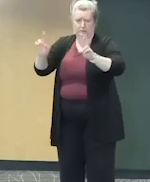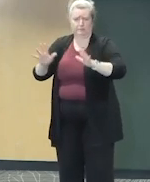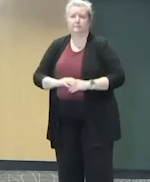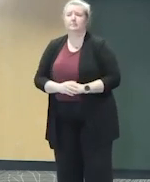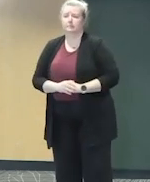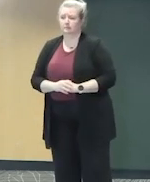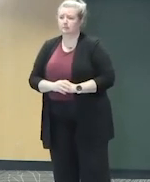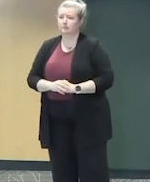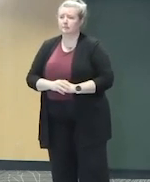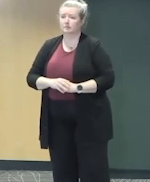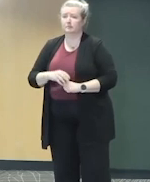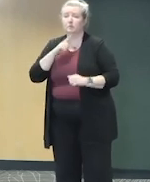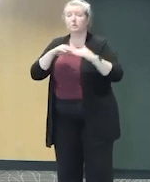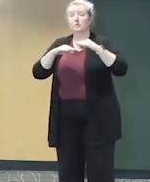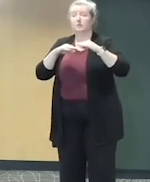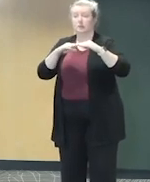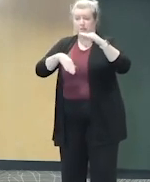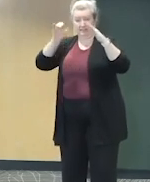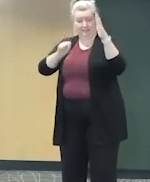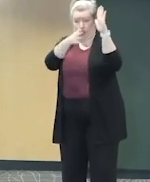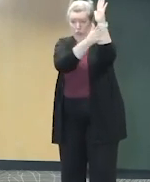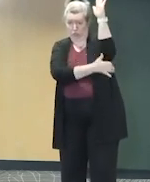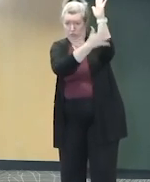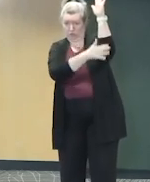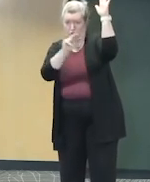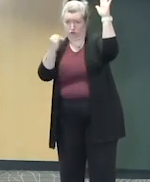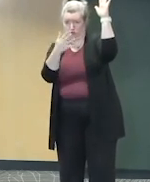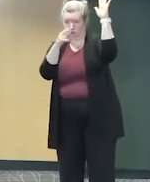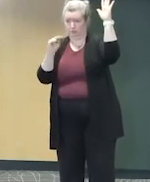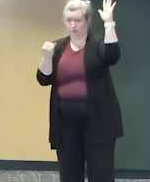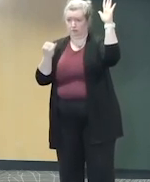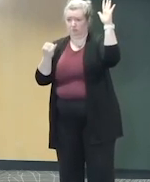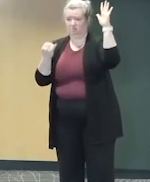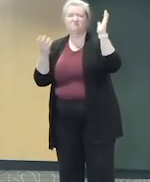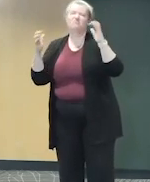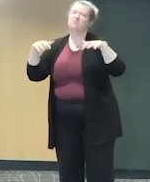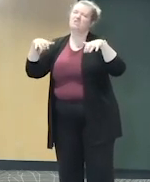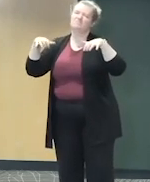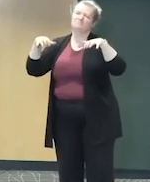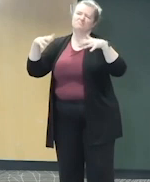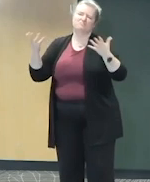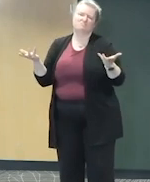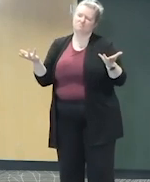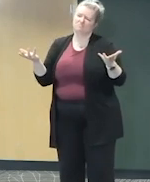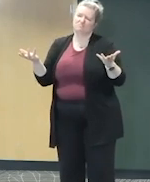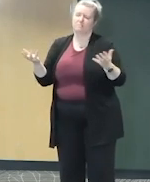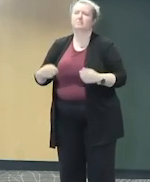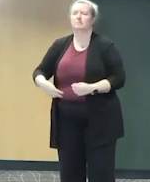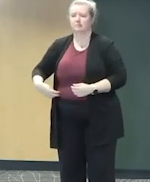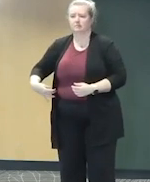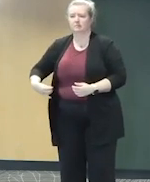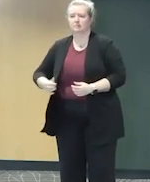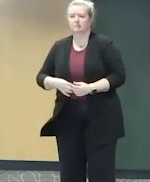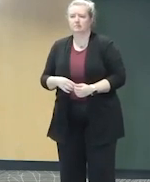to two-thirds of the state will only see rain. Ironically, we were monitoring a camera in Camden